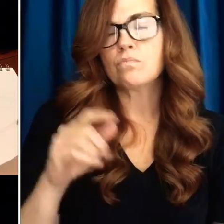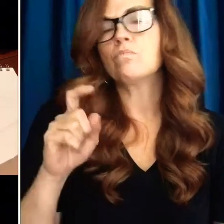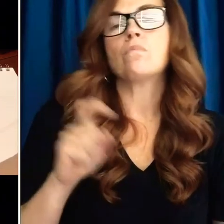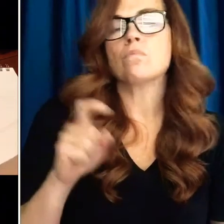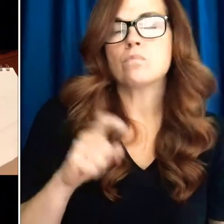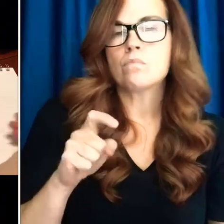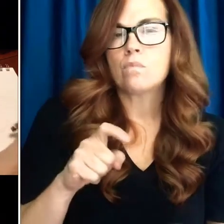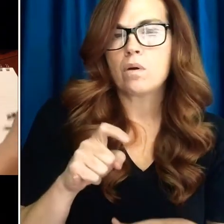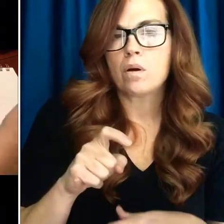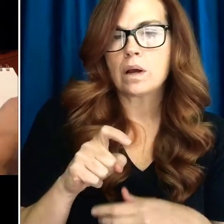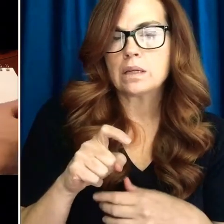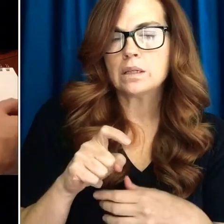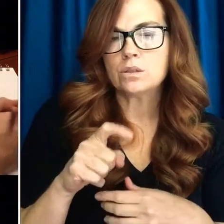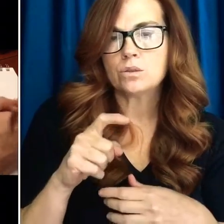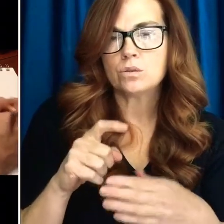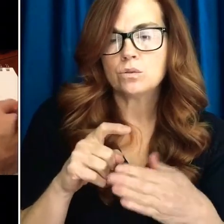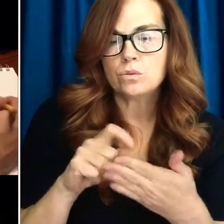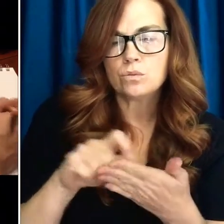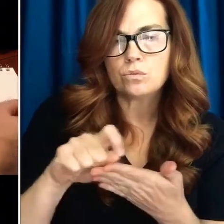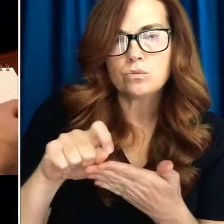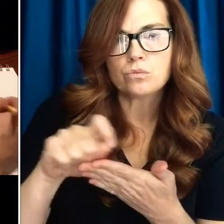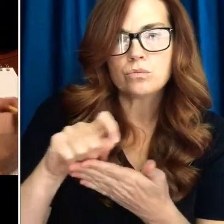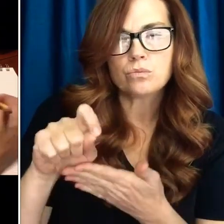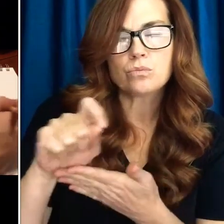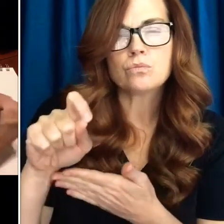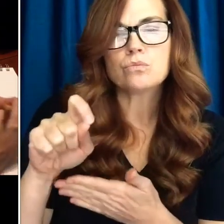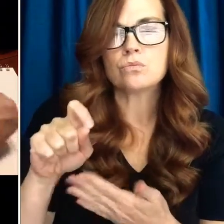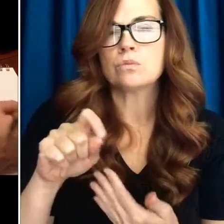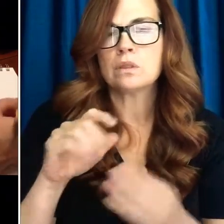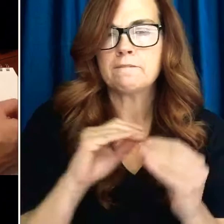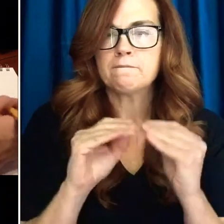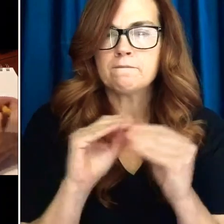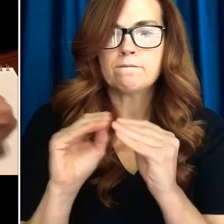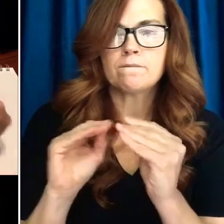these edges a little bit. Erase the